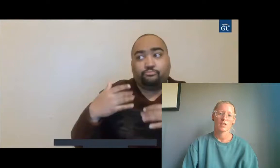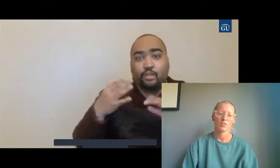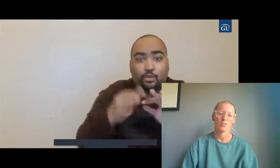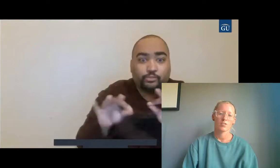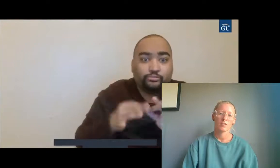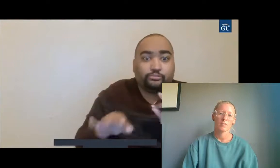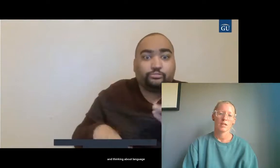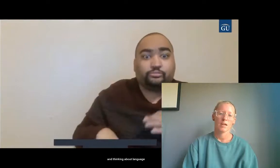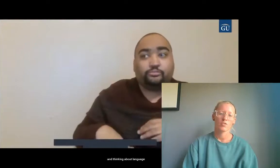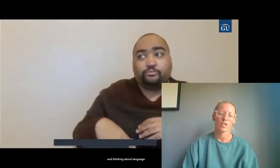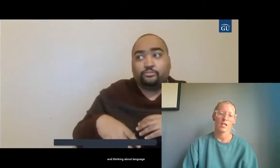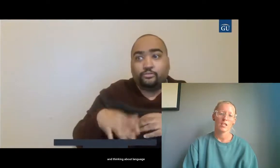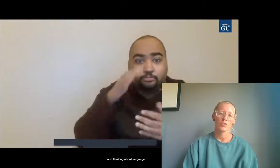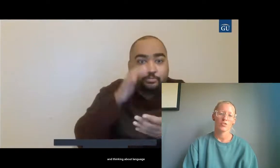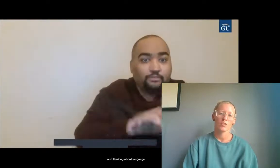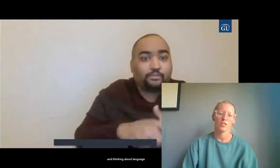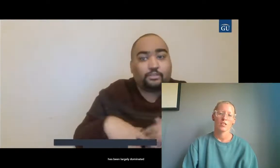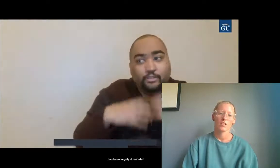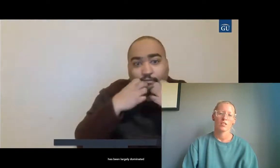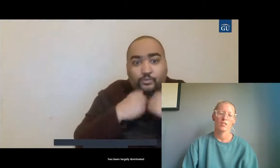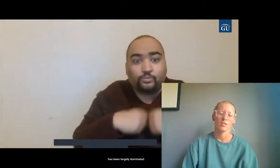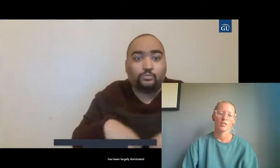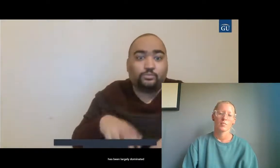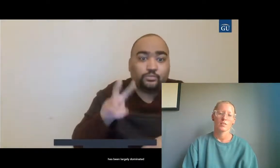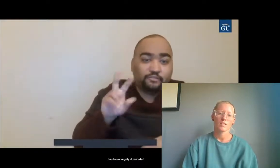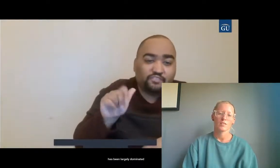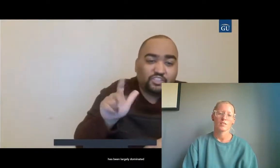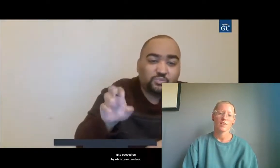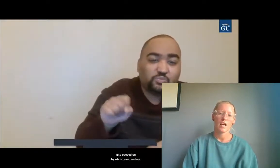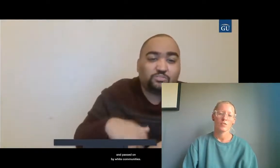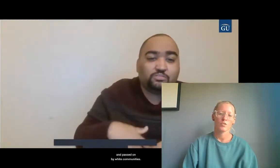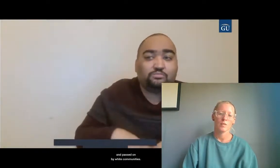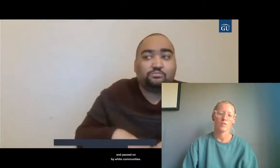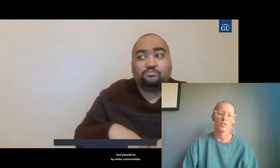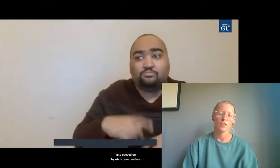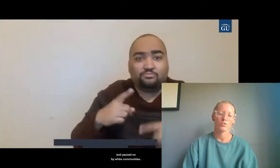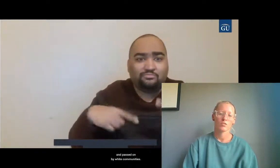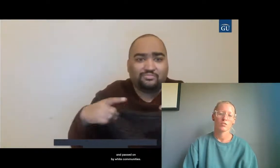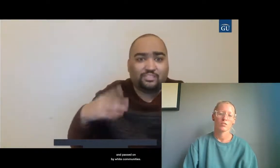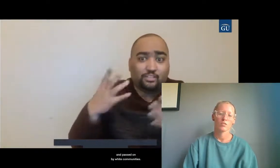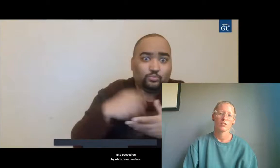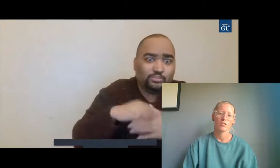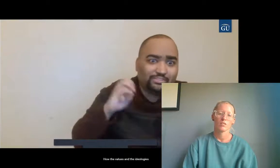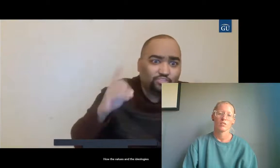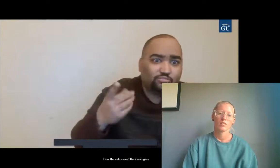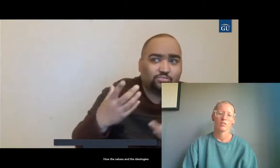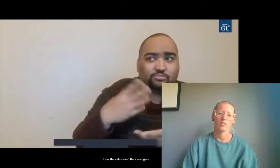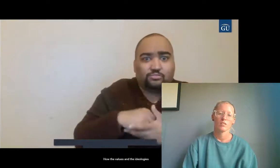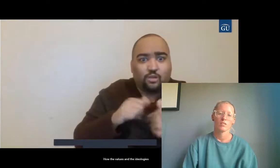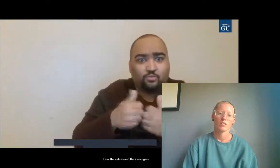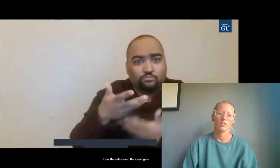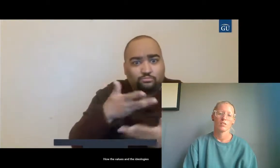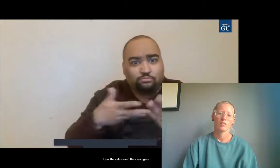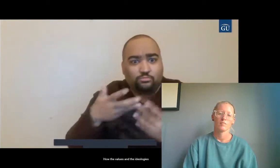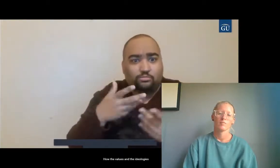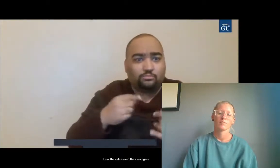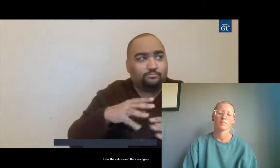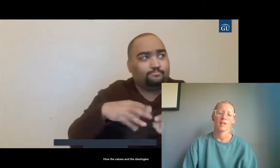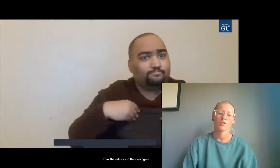The standards may have changed, the beliefs and values may have changed,